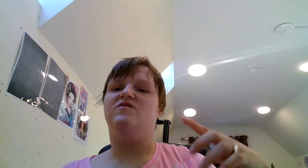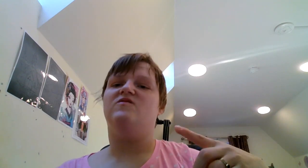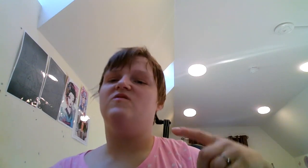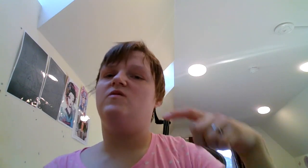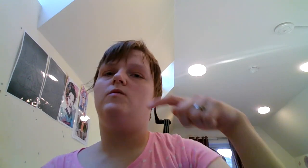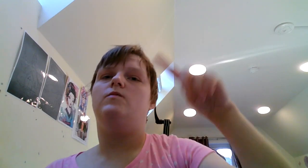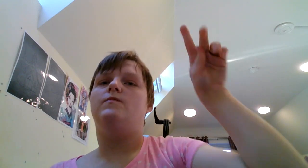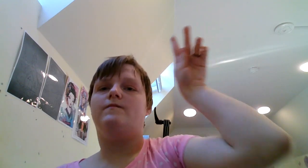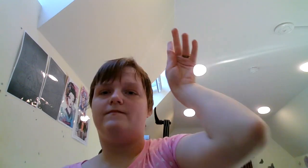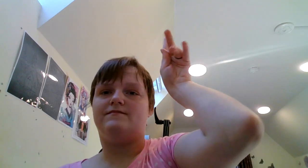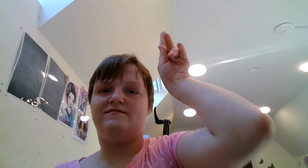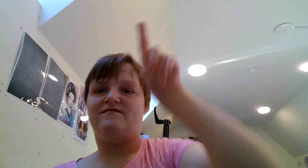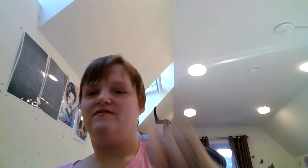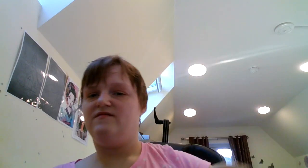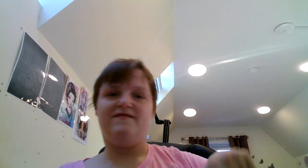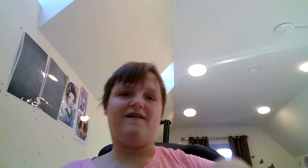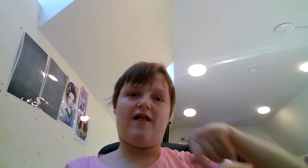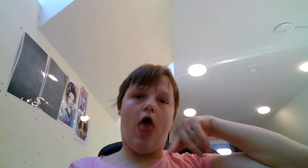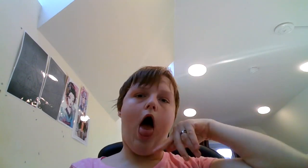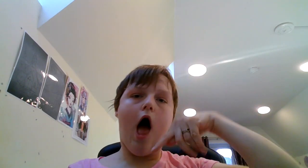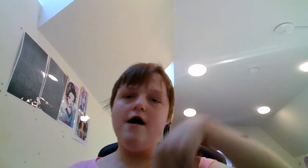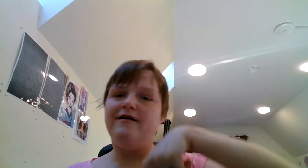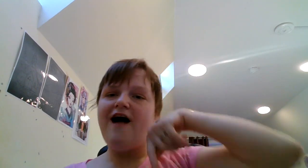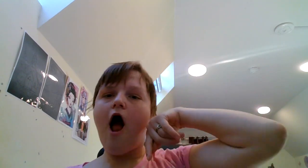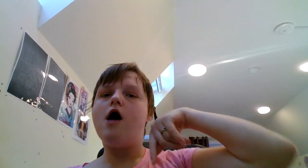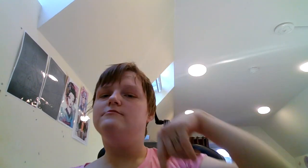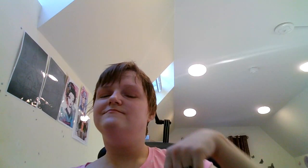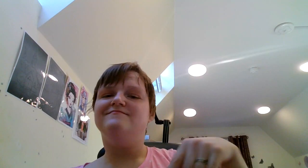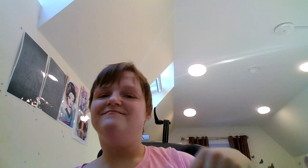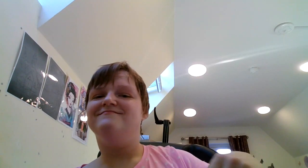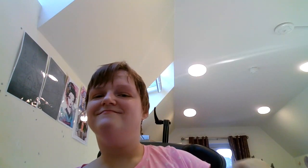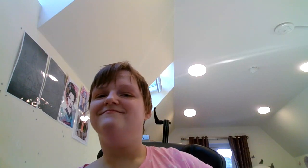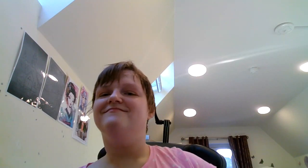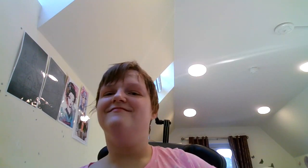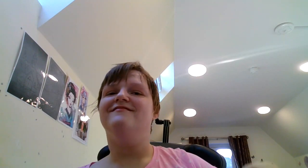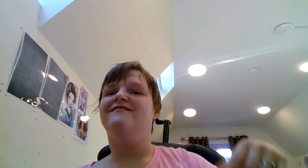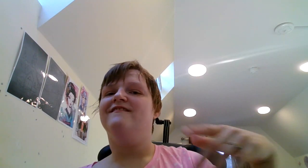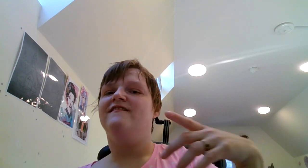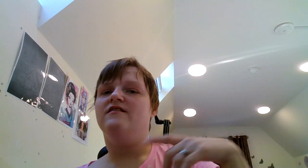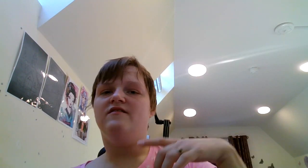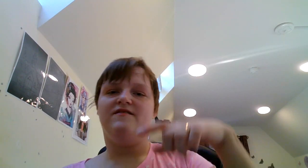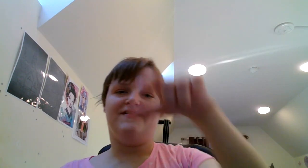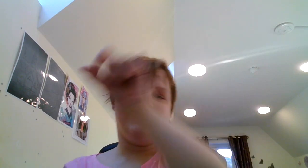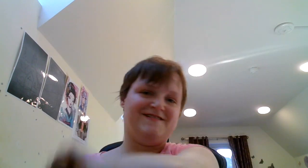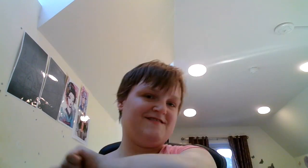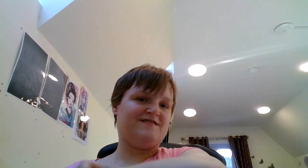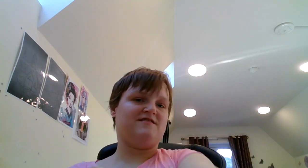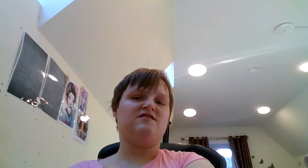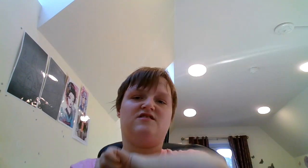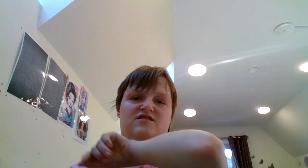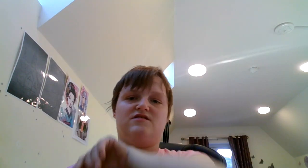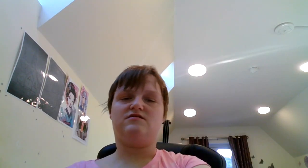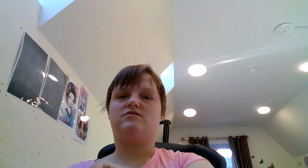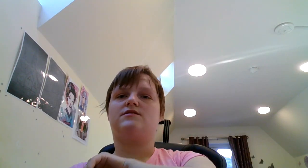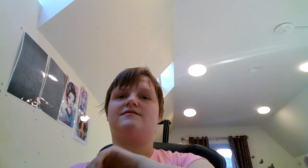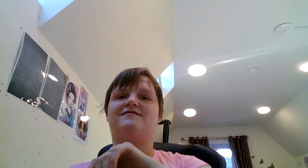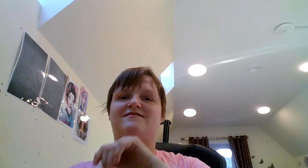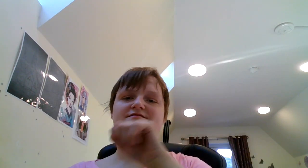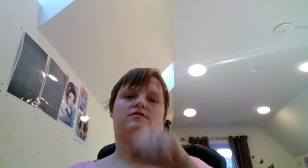up, such as after eating. Insulin helps glucose enter the body's cells, where it can be used